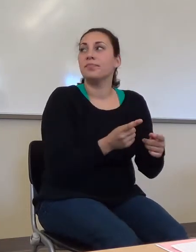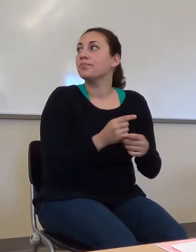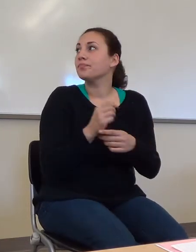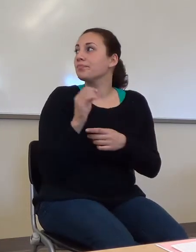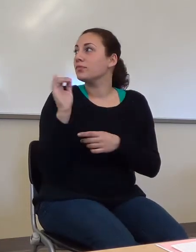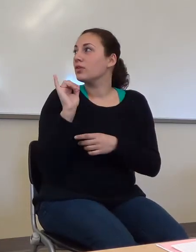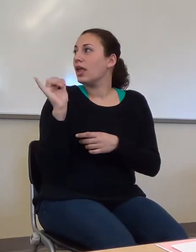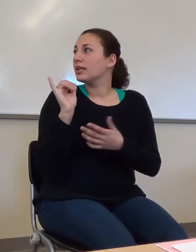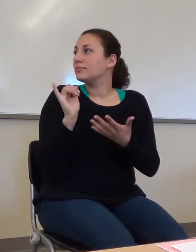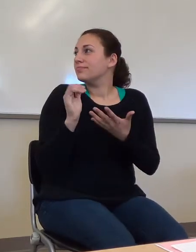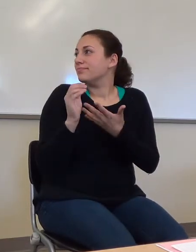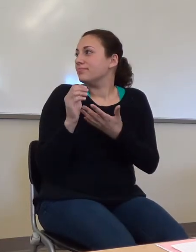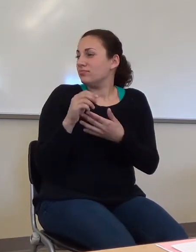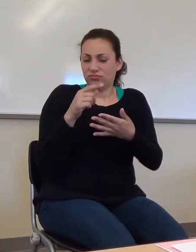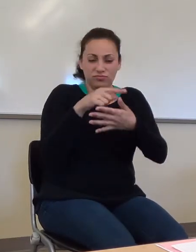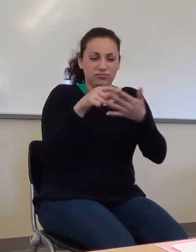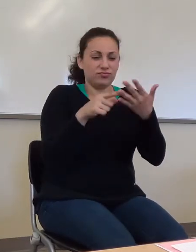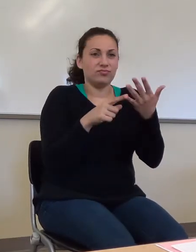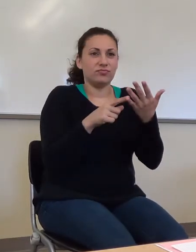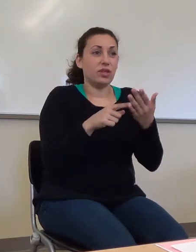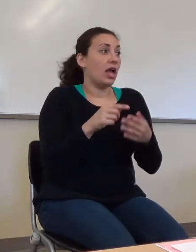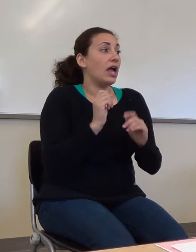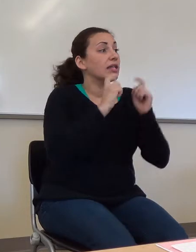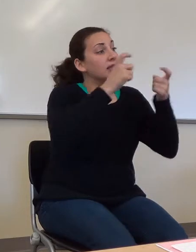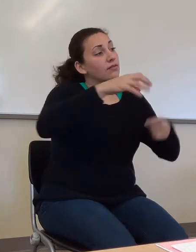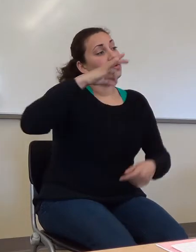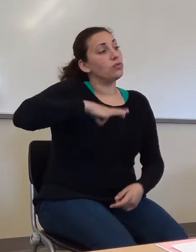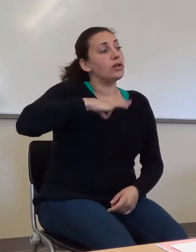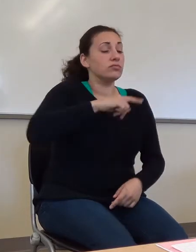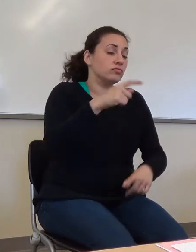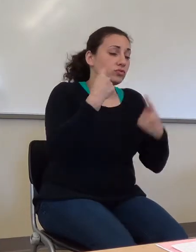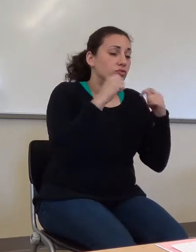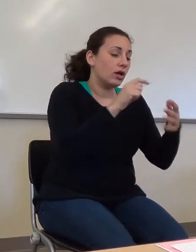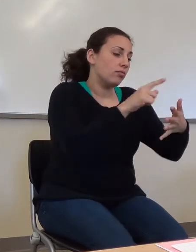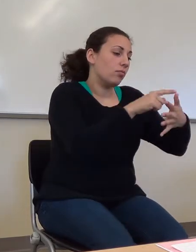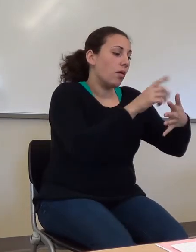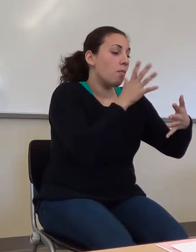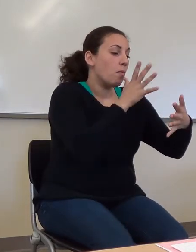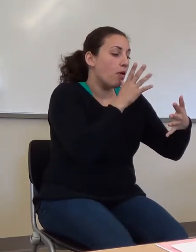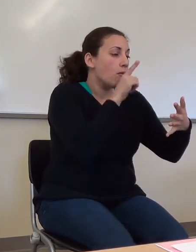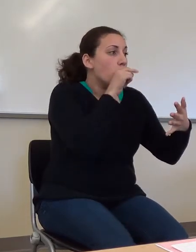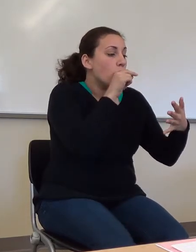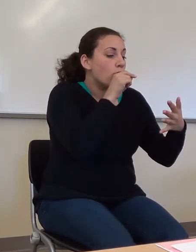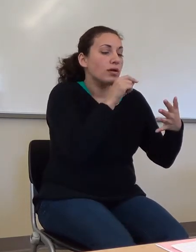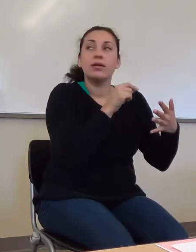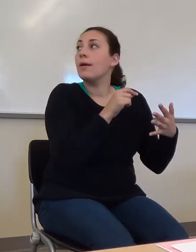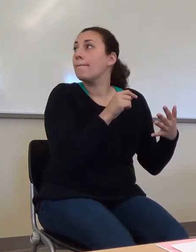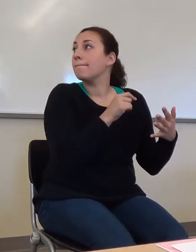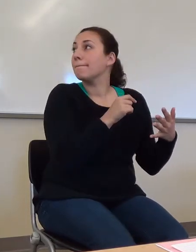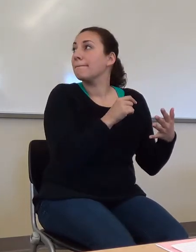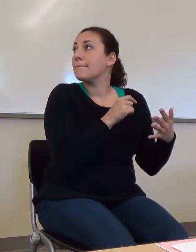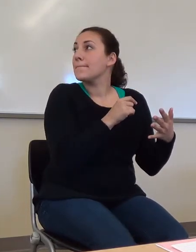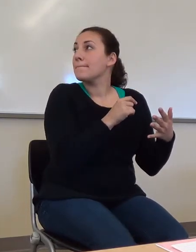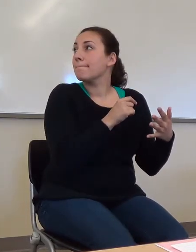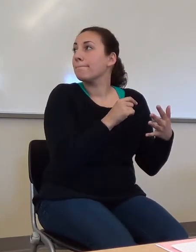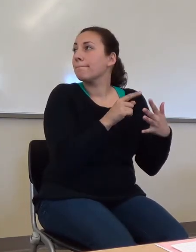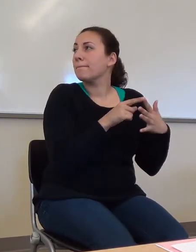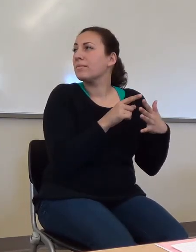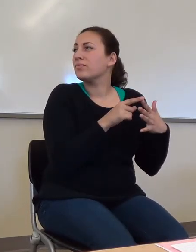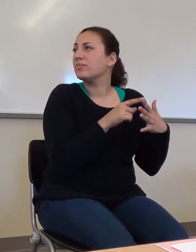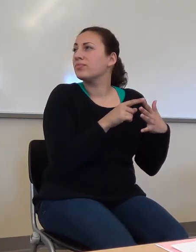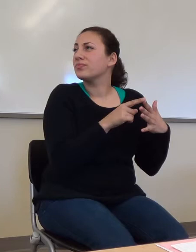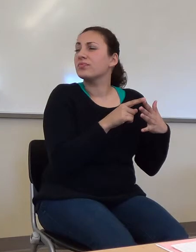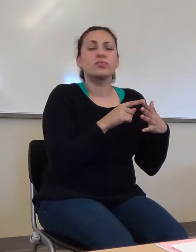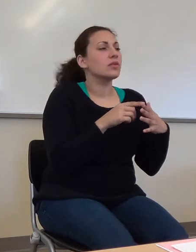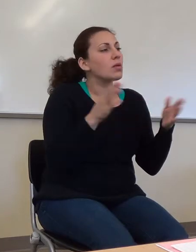and again, you got credit if you made an effort. Mother Bird, this is the same, you know, I'm encouraging you to